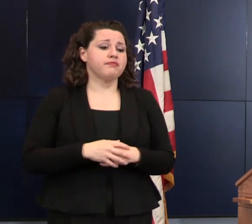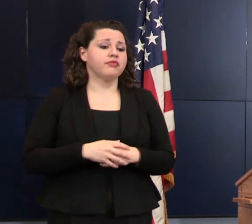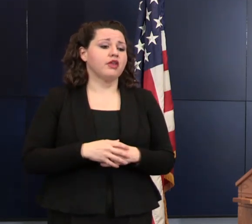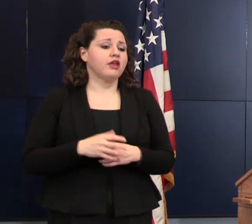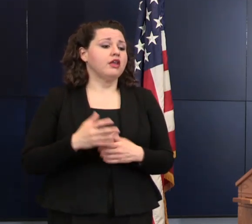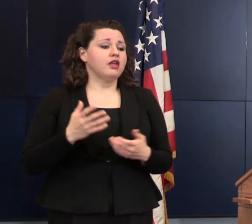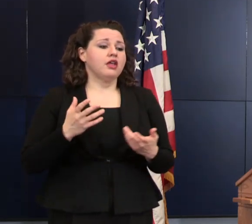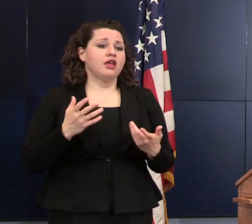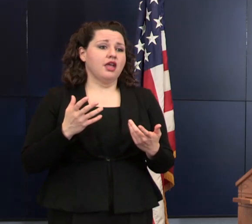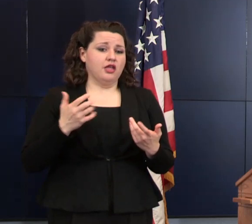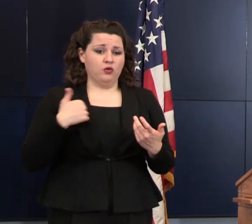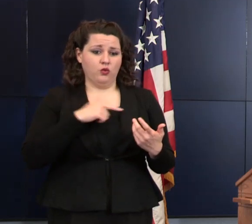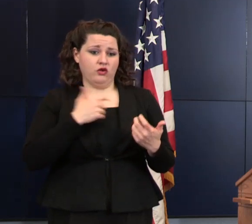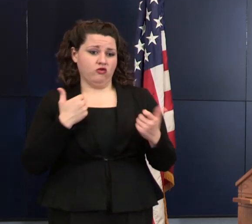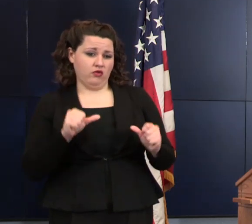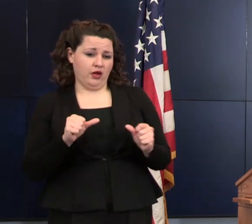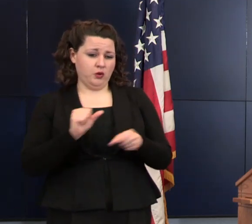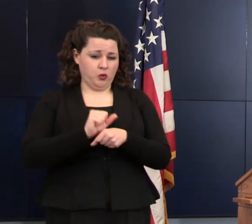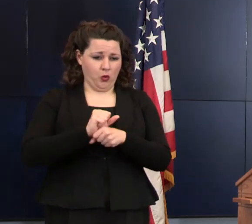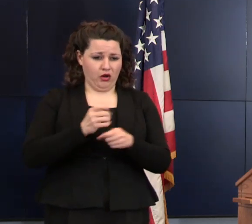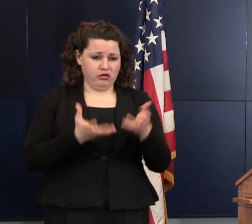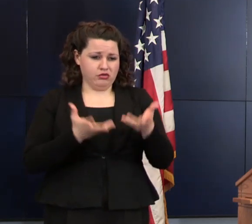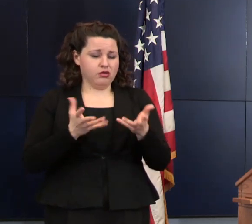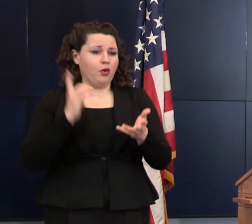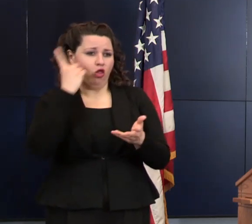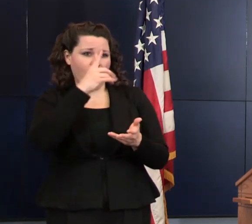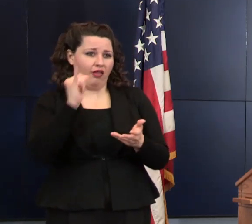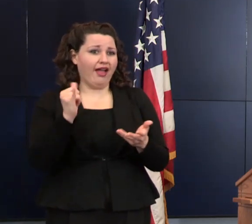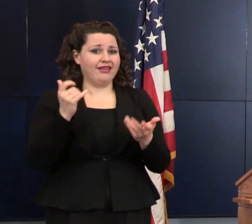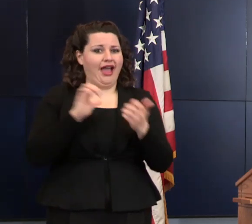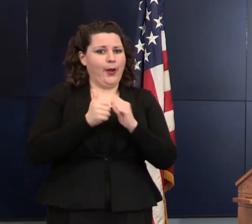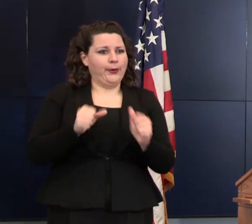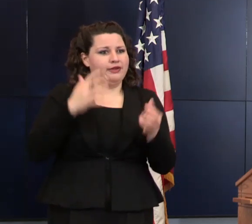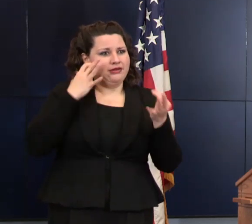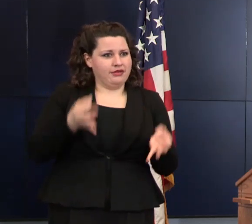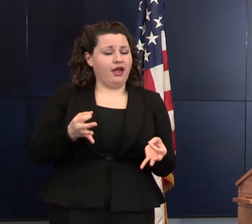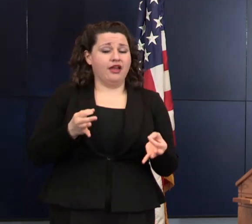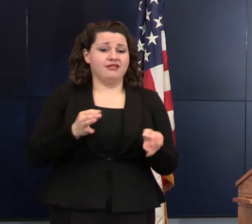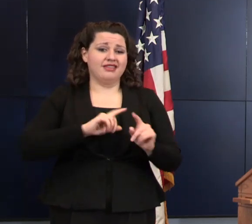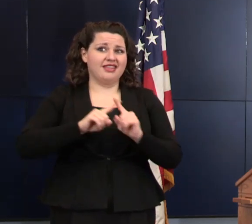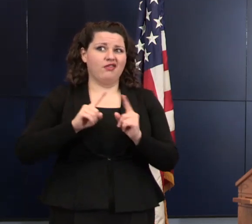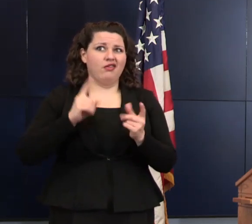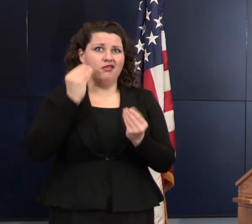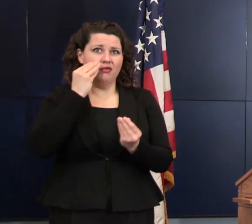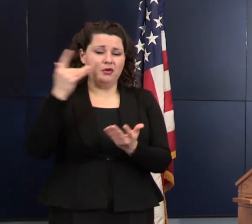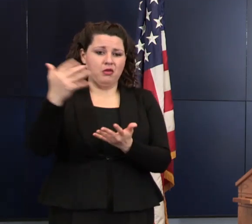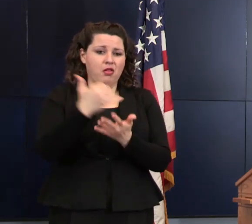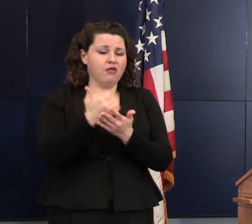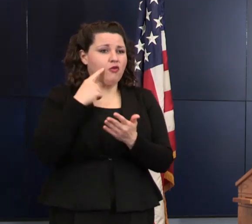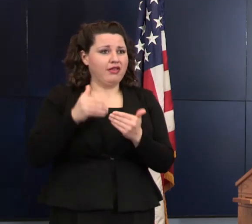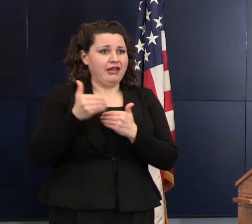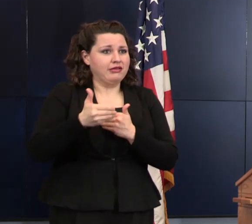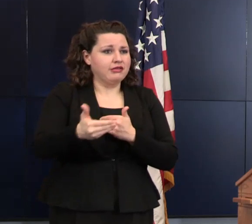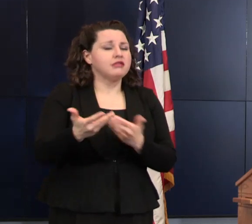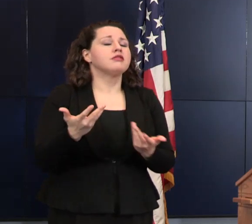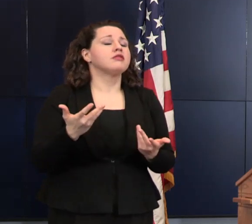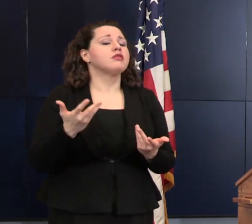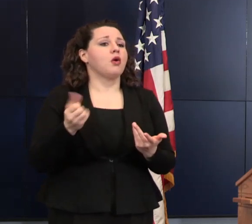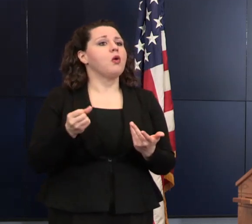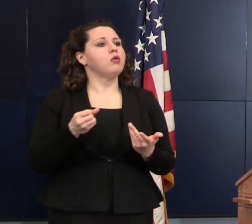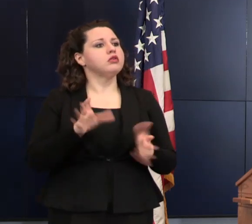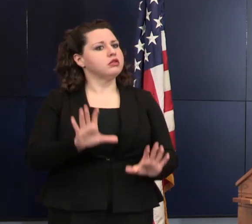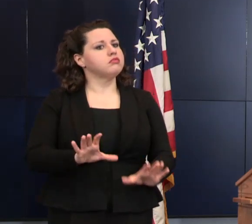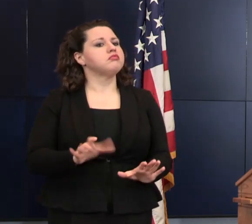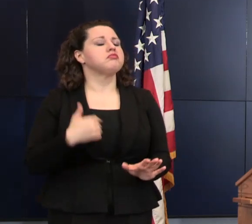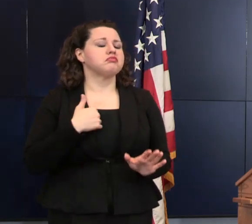are working on what that looks like. There are different variables that we can take for the next step. So be rest